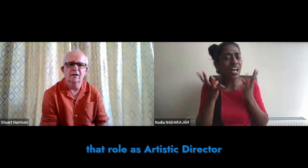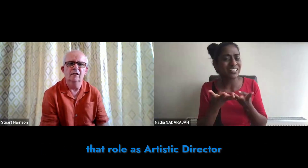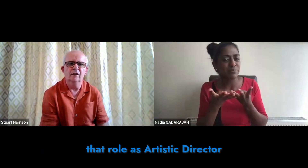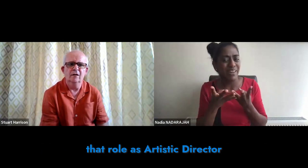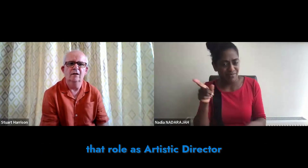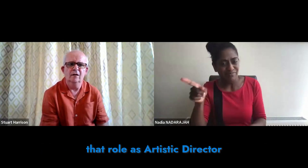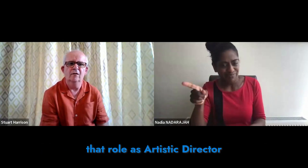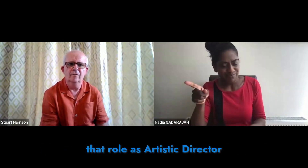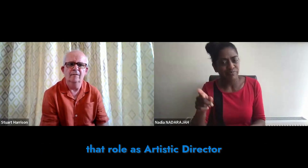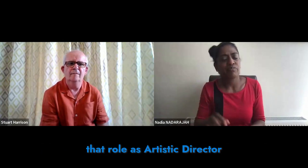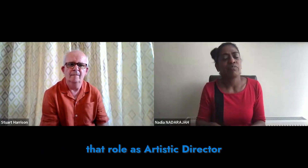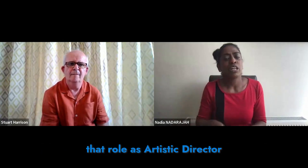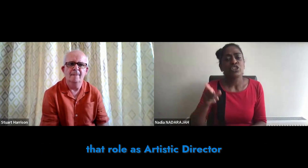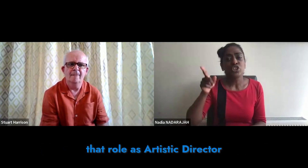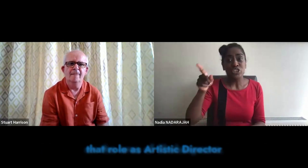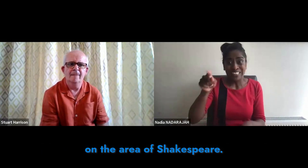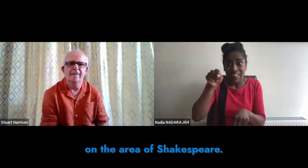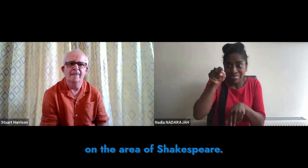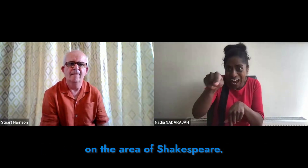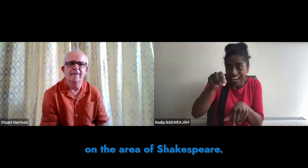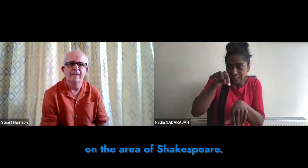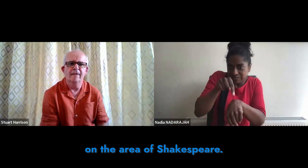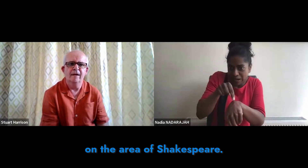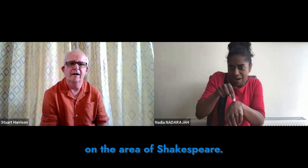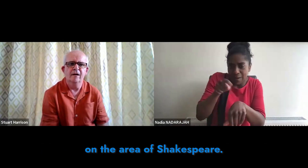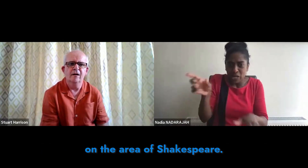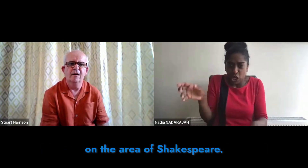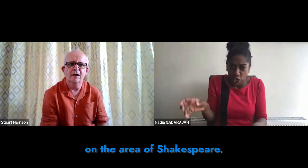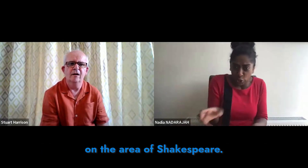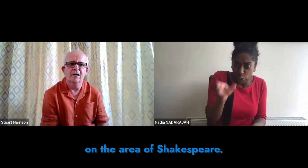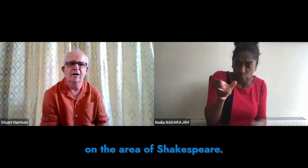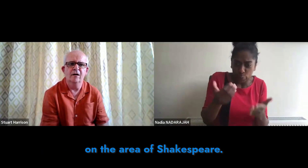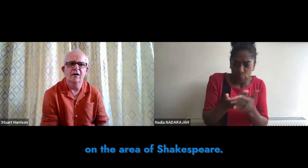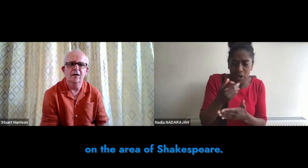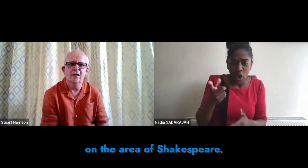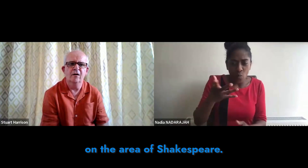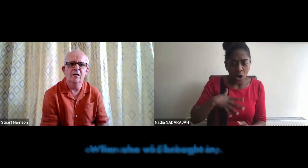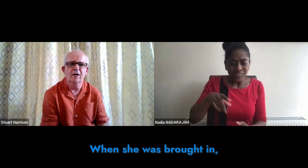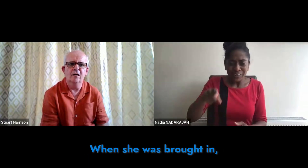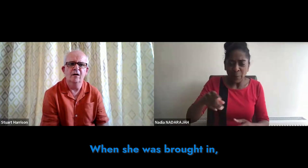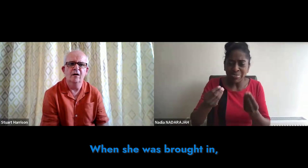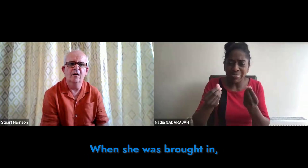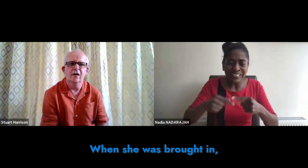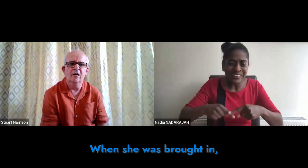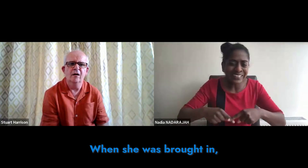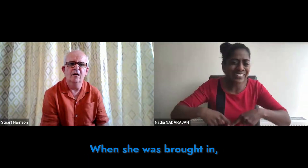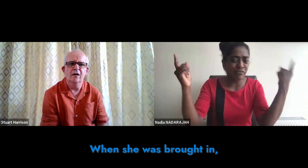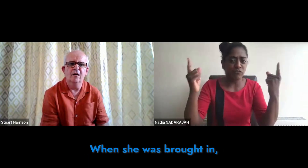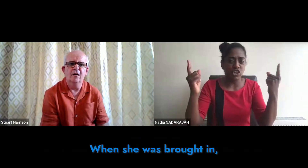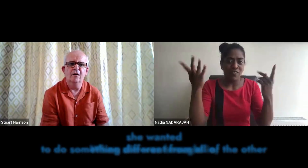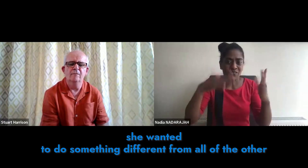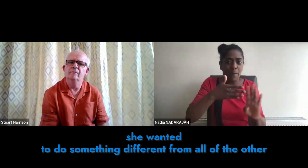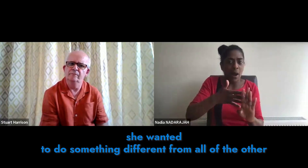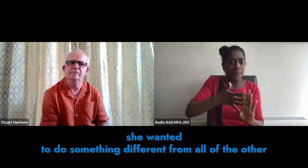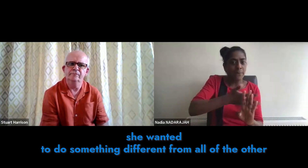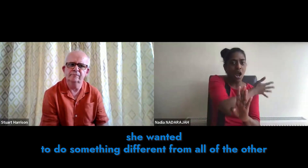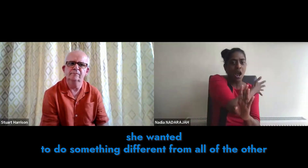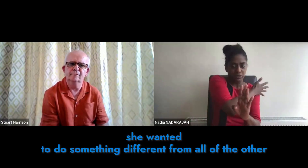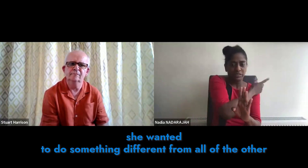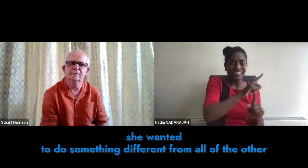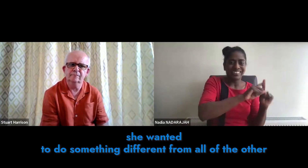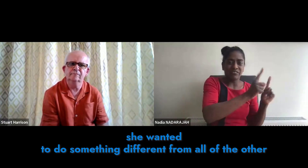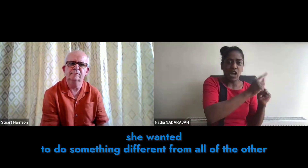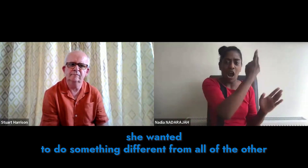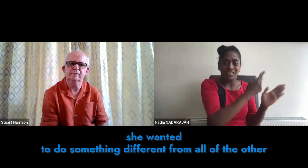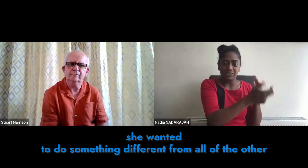be that art director on the area of Shakespeare. And when she was brought in, she wanted